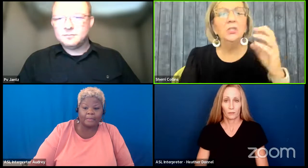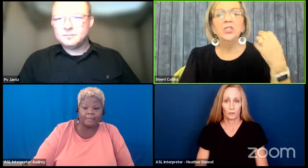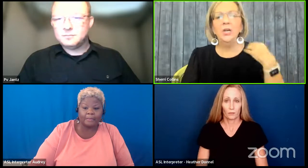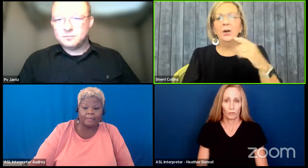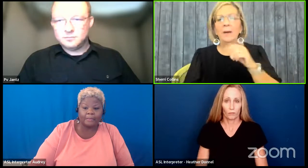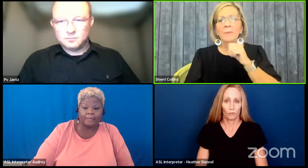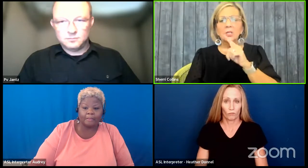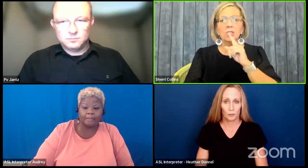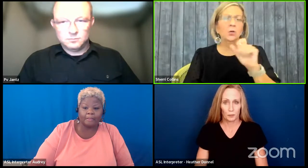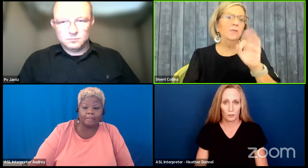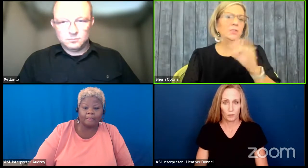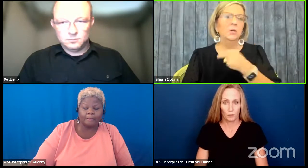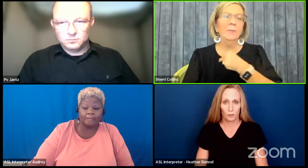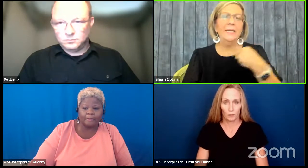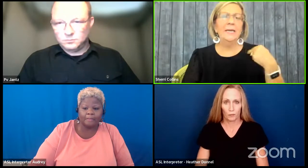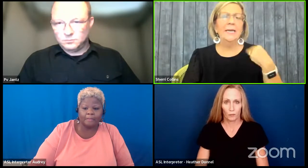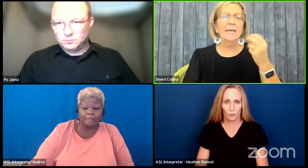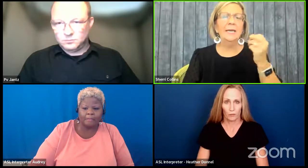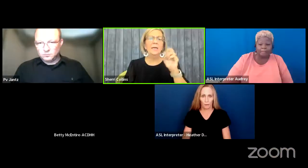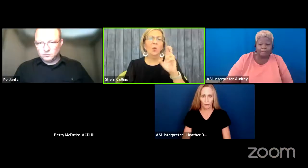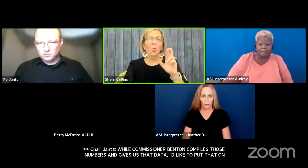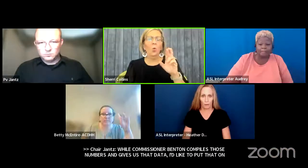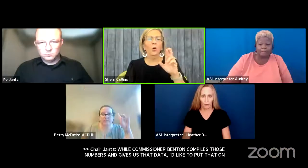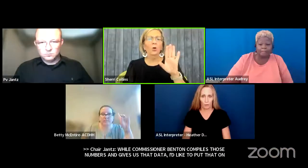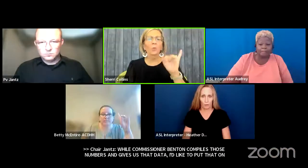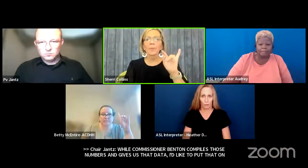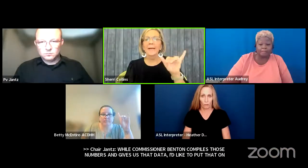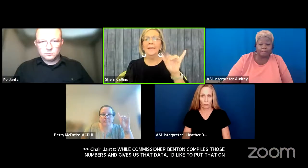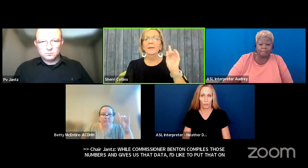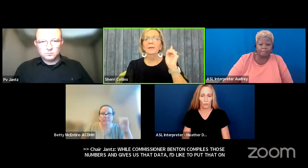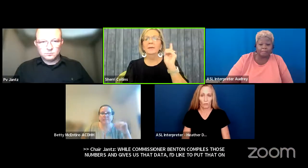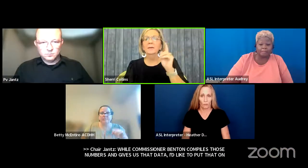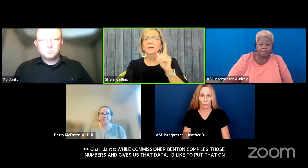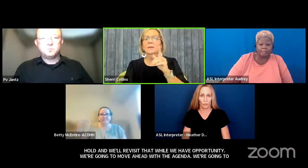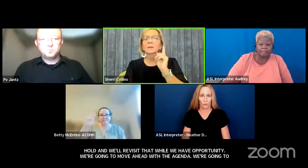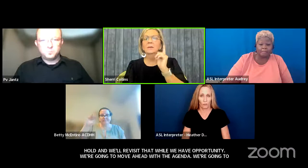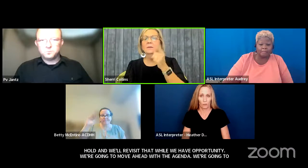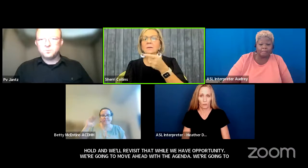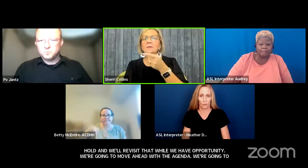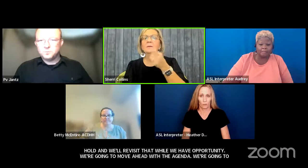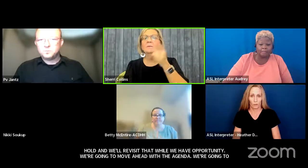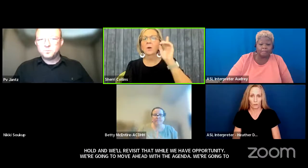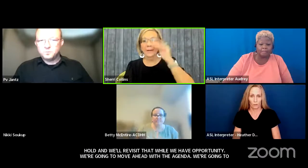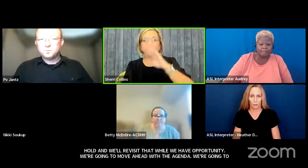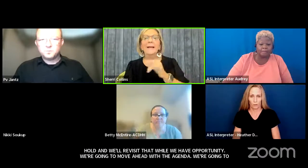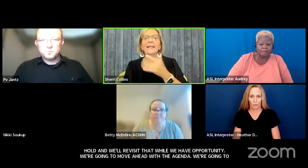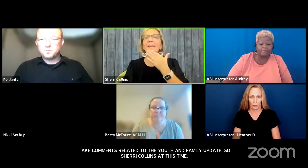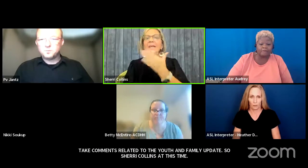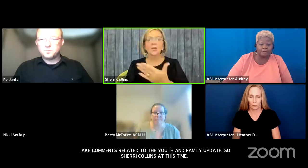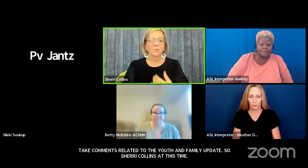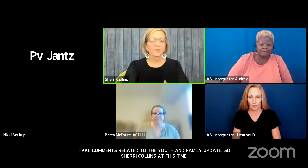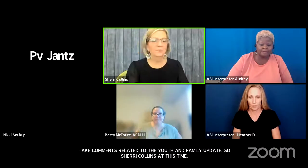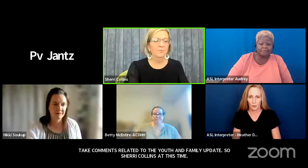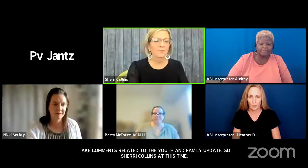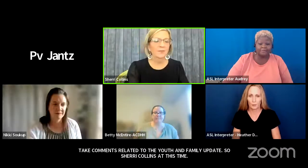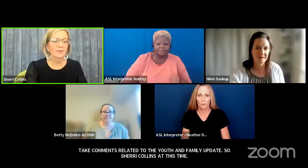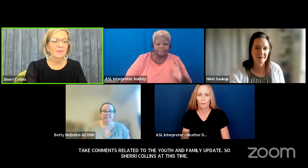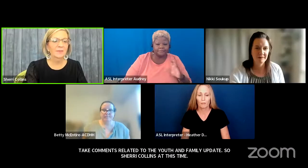Thank you, Mr. Chair. I'm not sure if it's going to be Nikki or Betty. Okay, Betty, thank